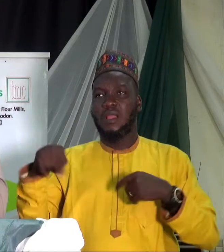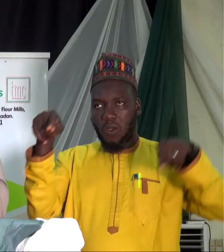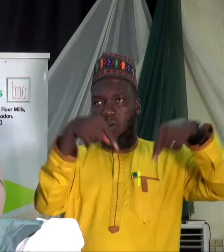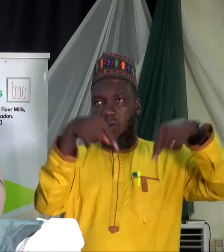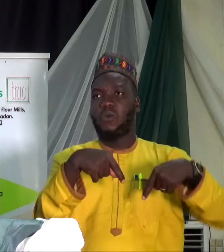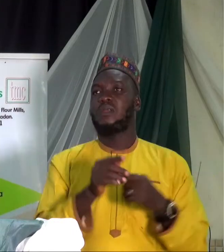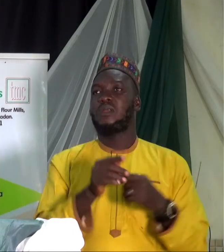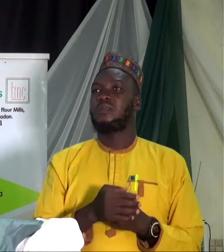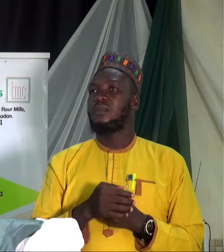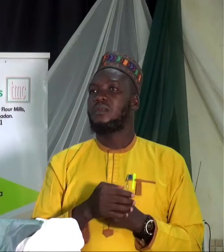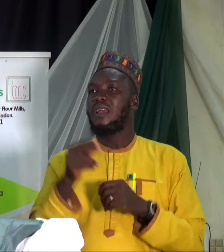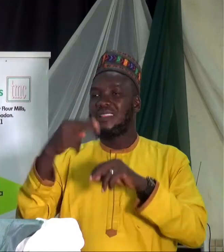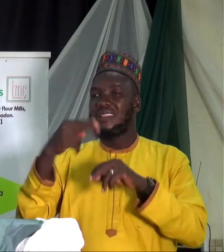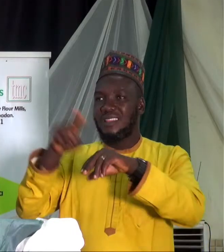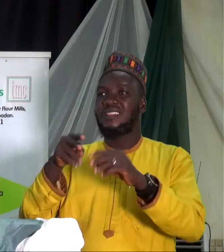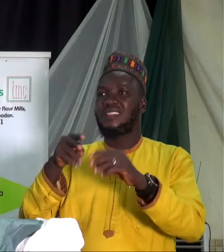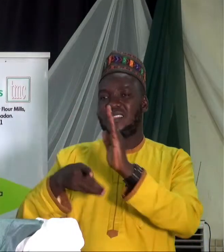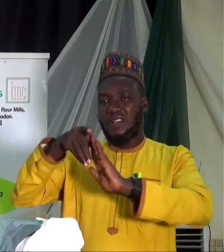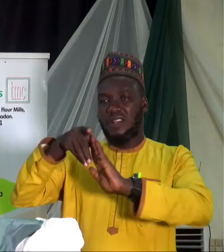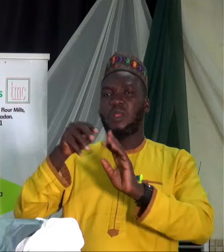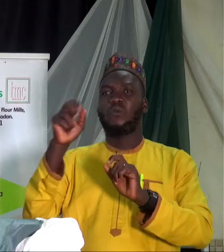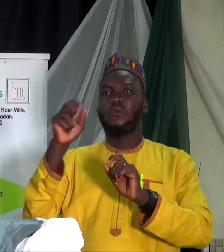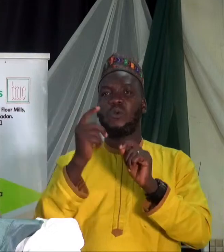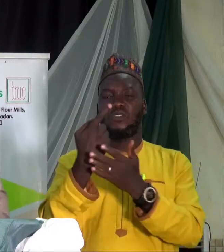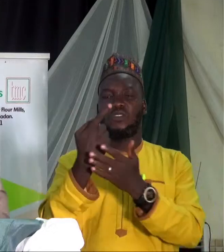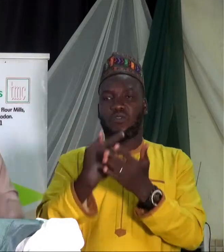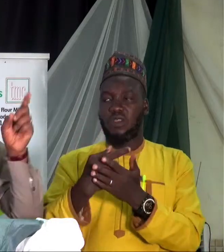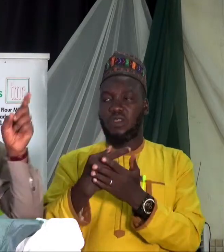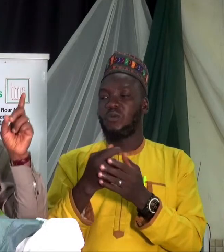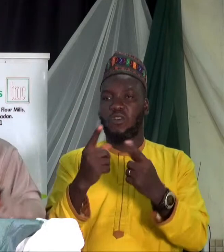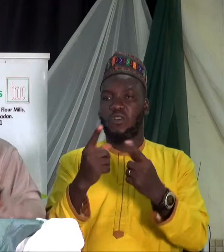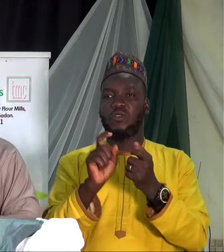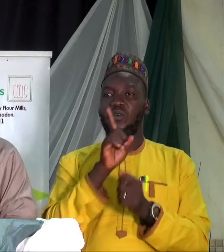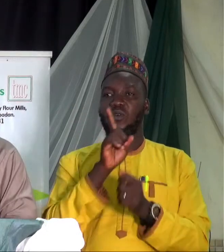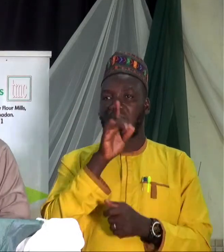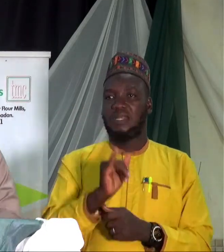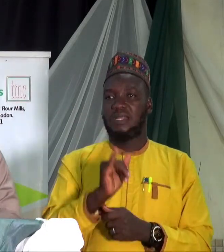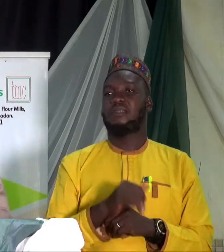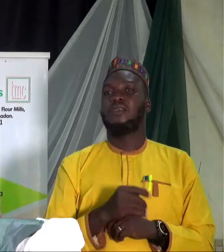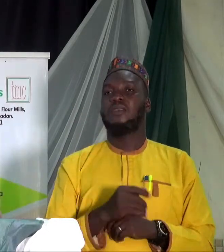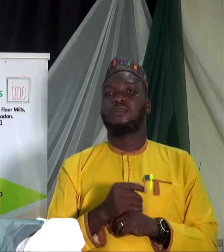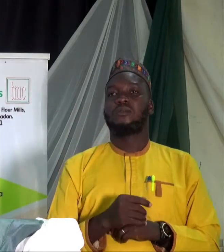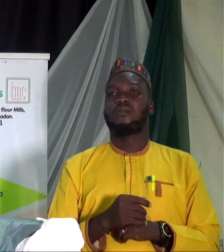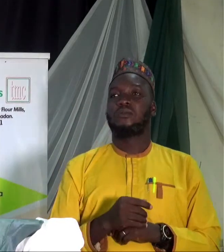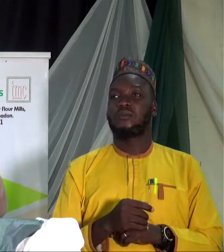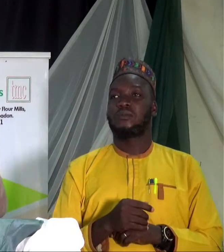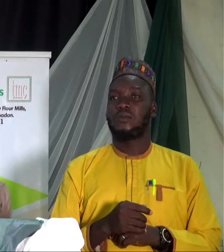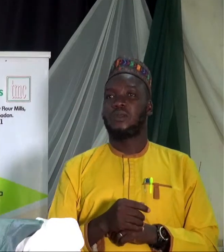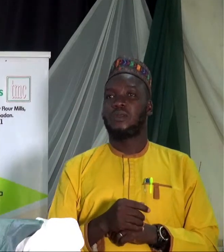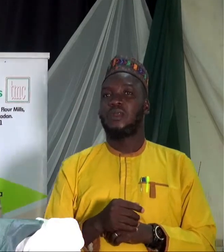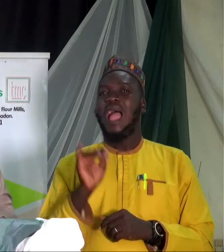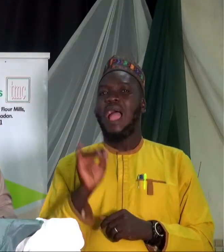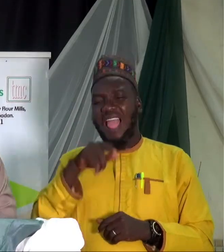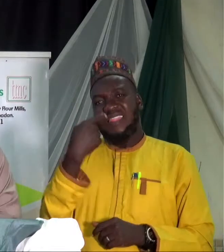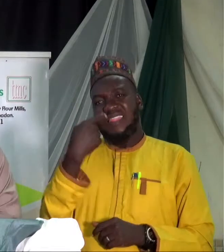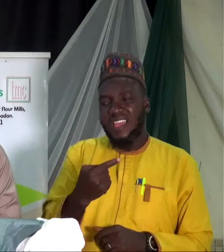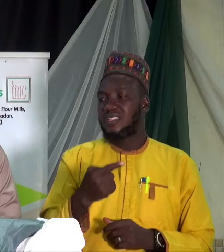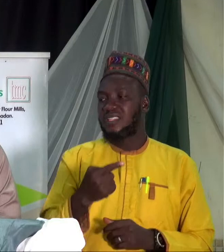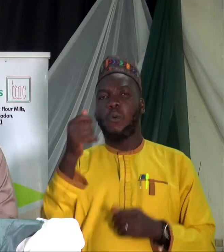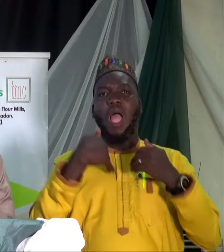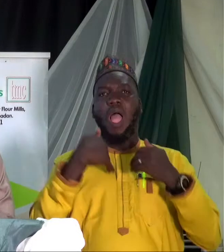national development ta se nso re. You come to be. Emma binu paro ye mi po. Now I said we